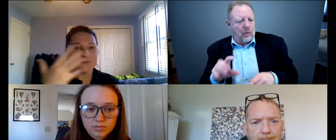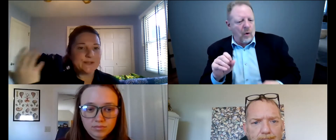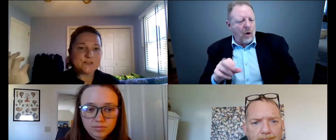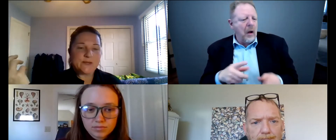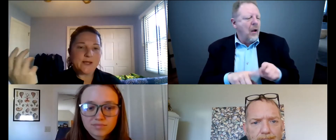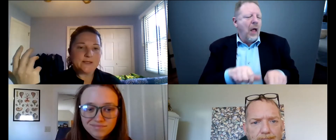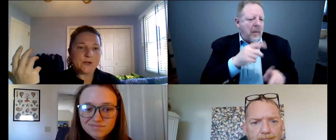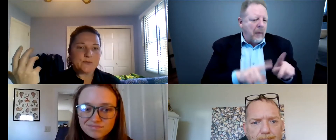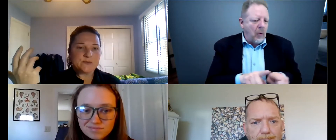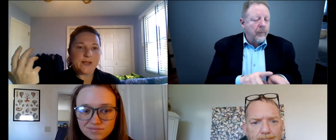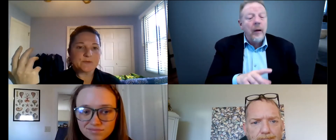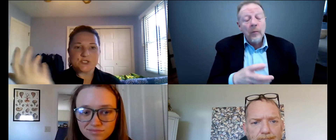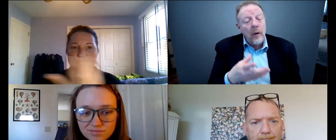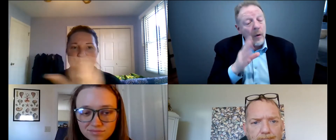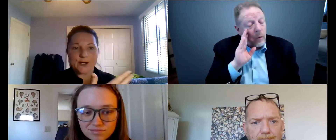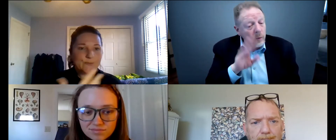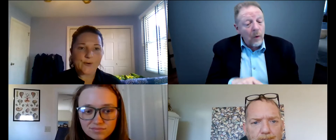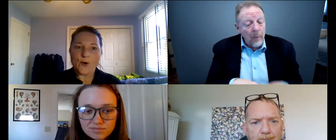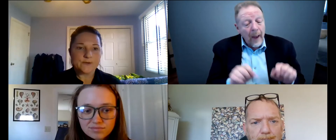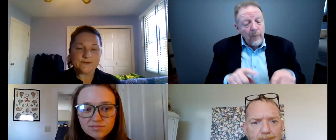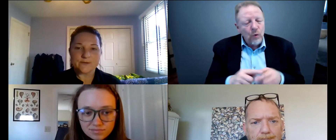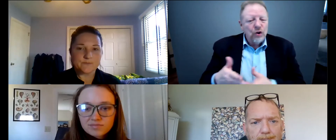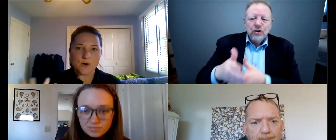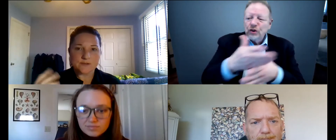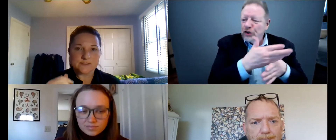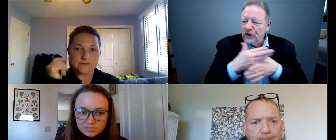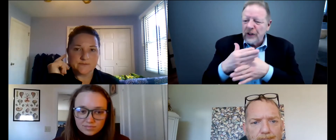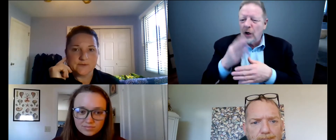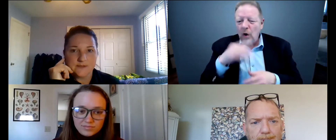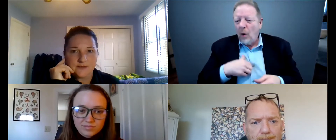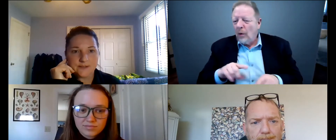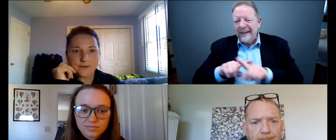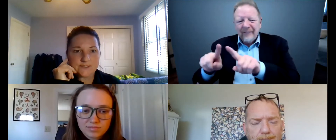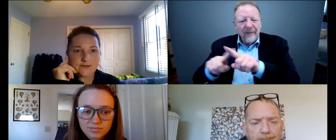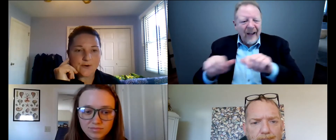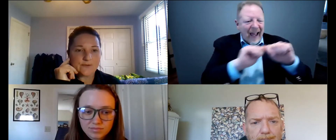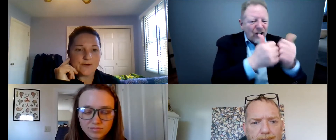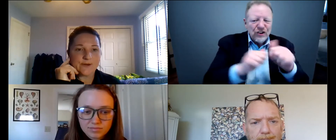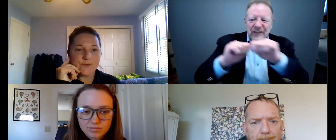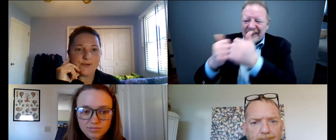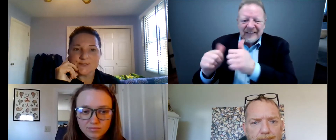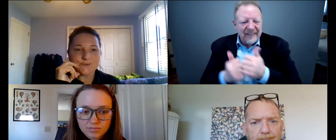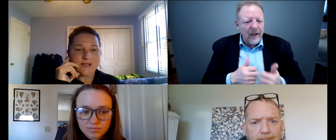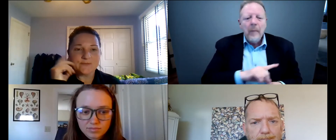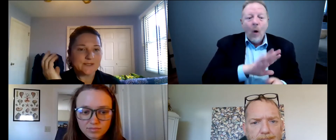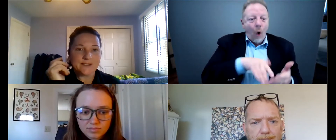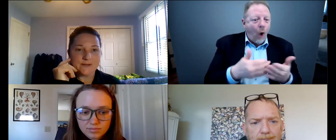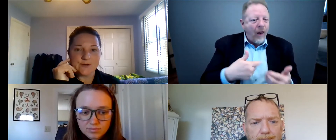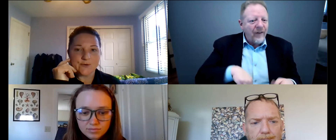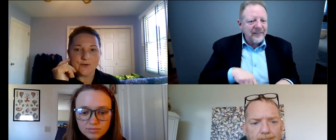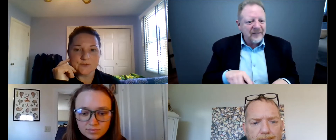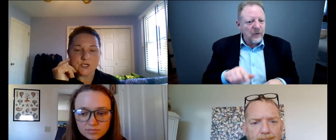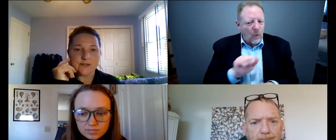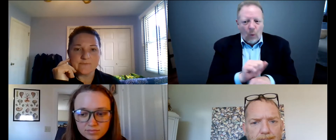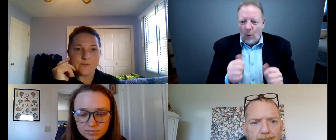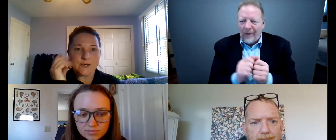we could, to be able to share, we're all different parts of, the deaf and hard of hearing community. So definitely, I